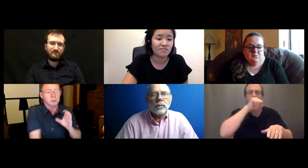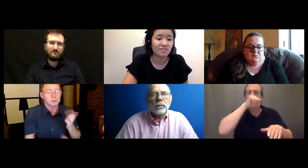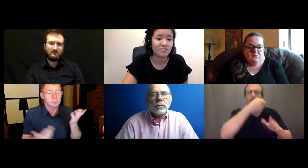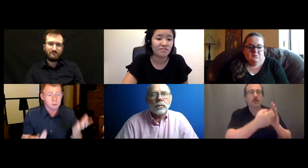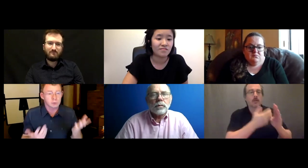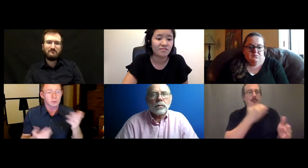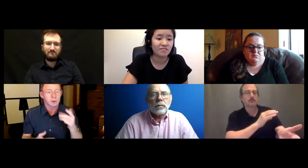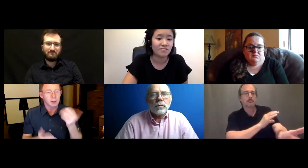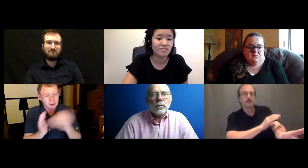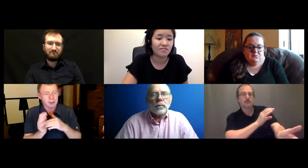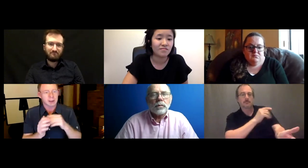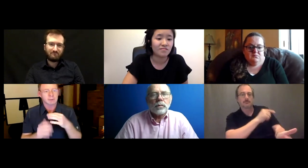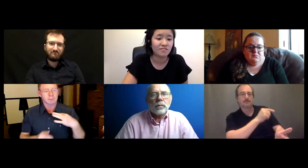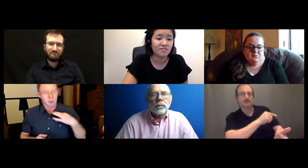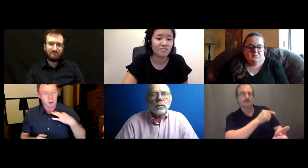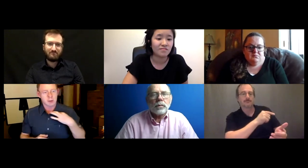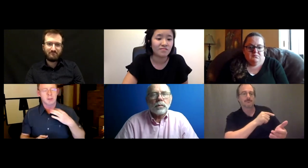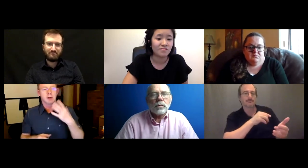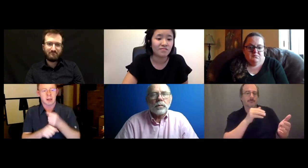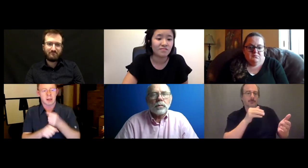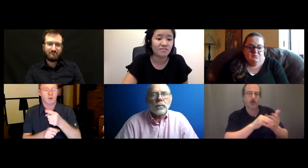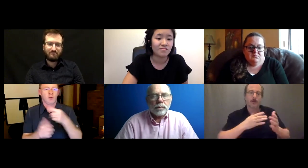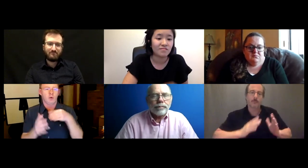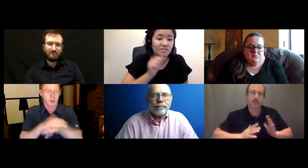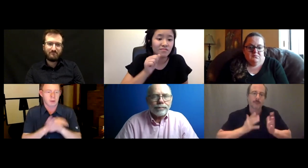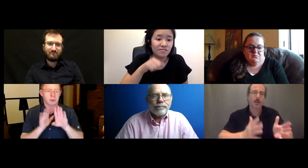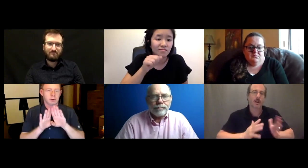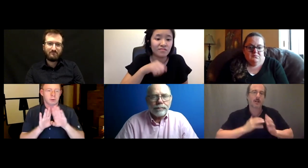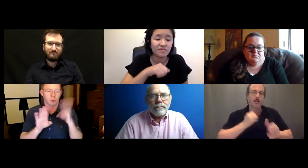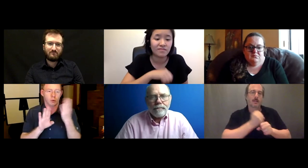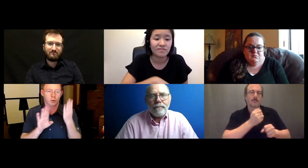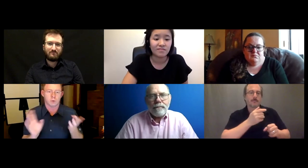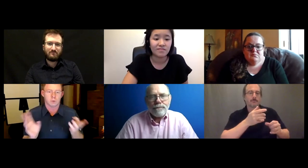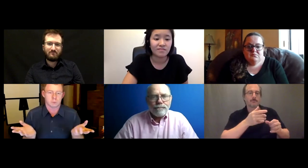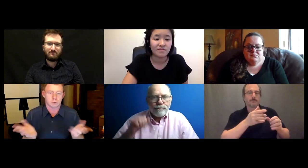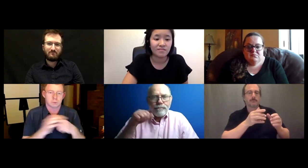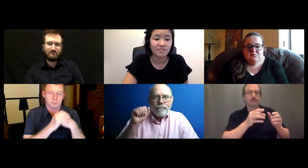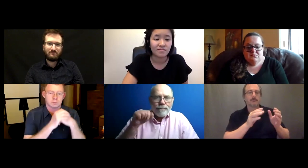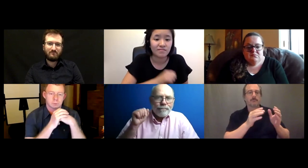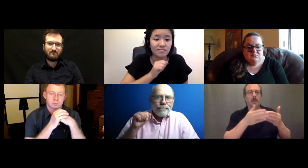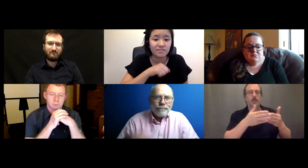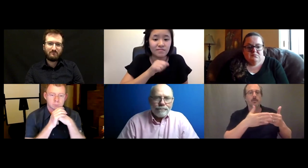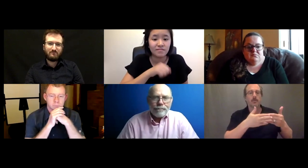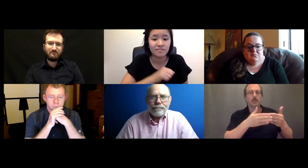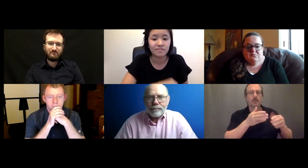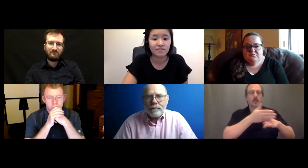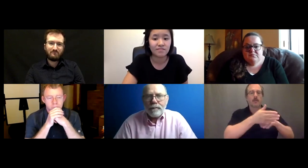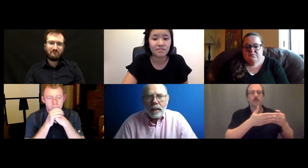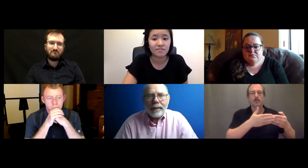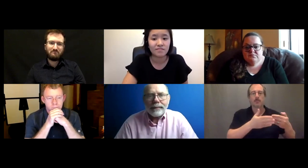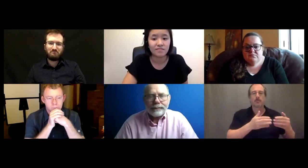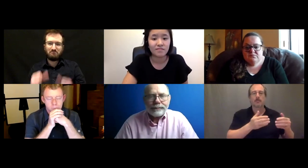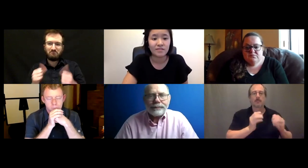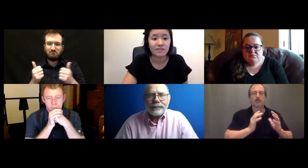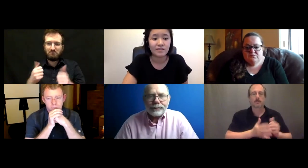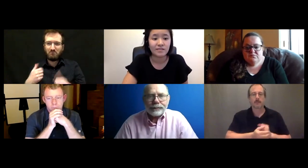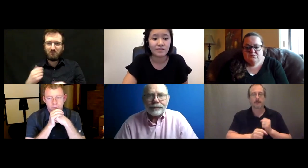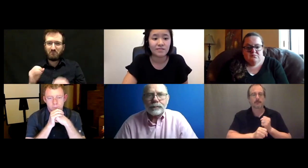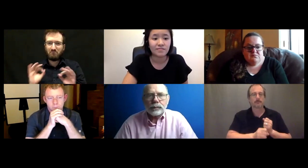fell completely in love with the program and started working there. But I got my foot in the door by volunteering, and that